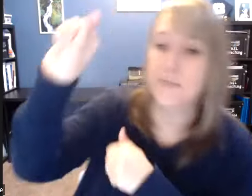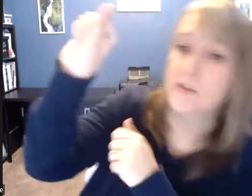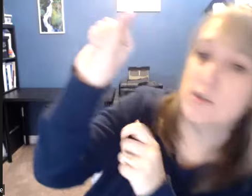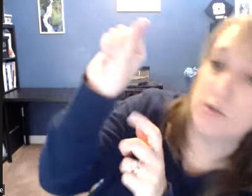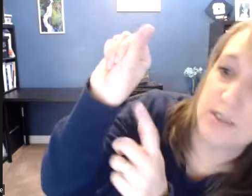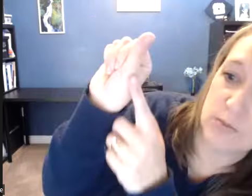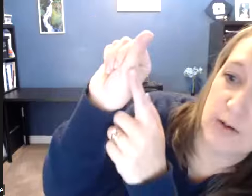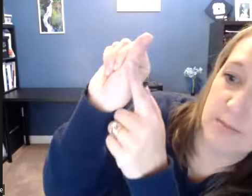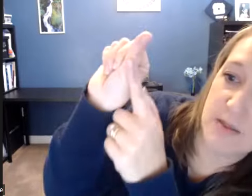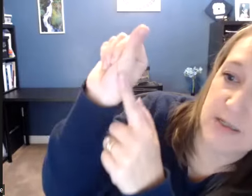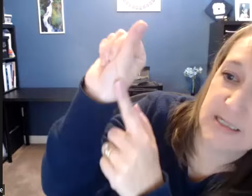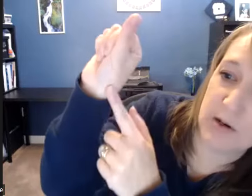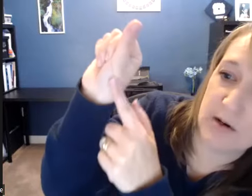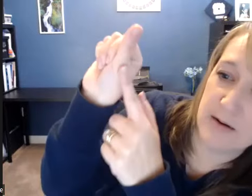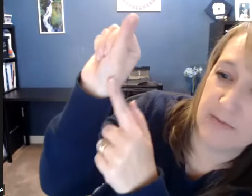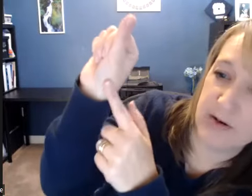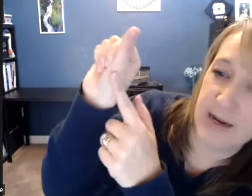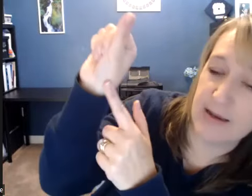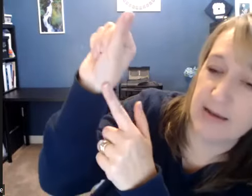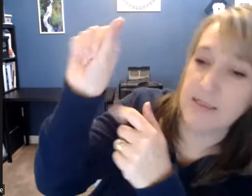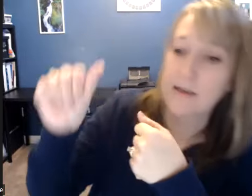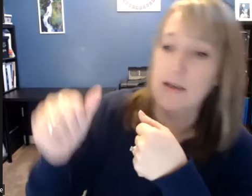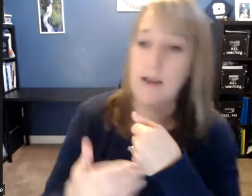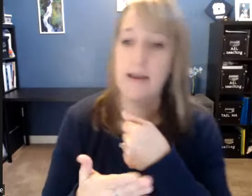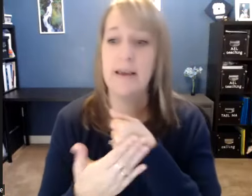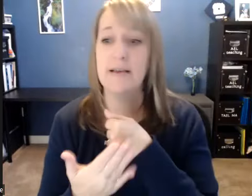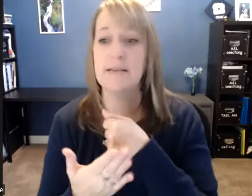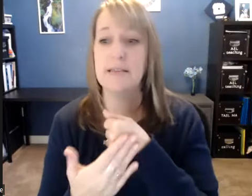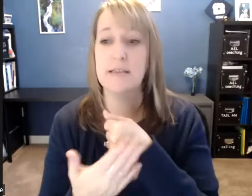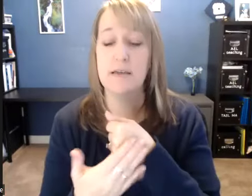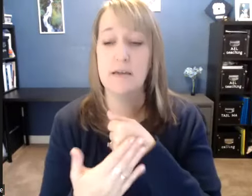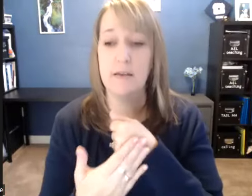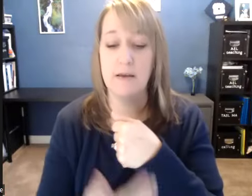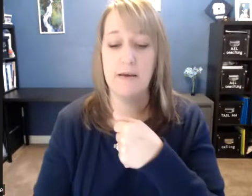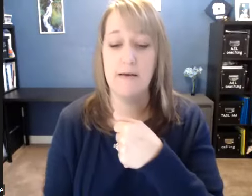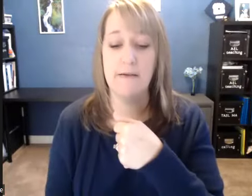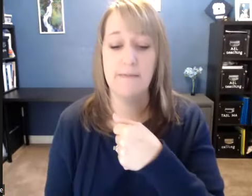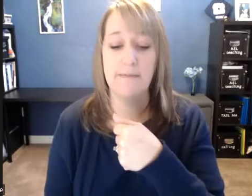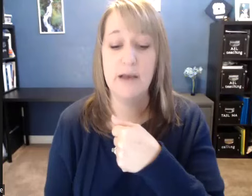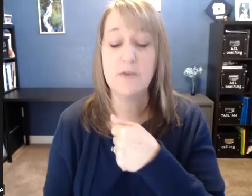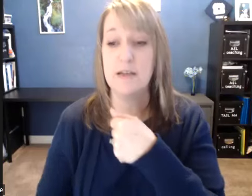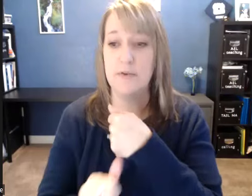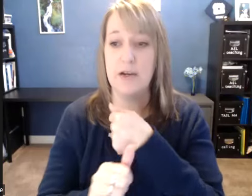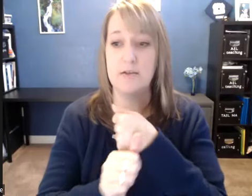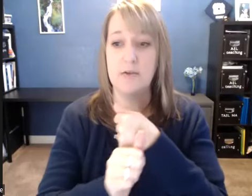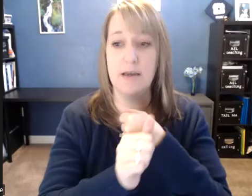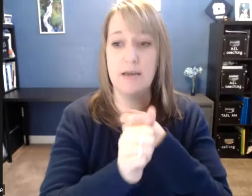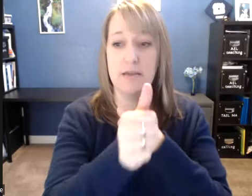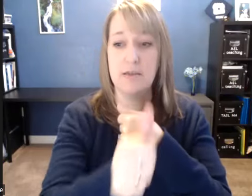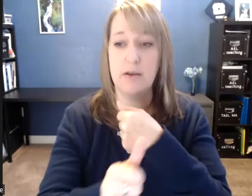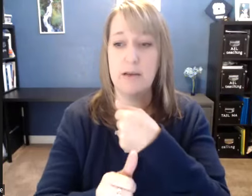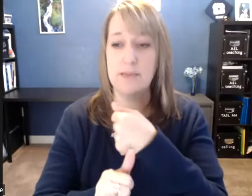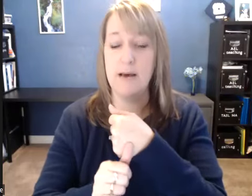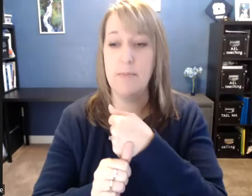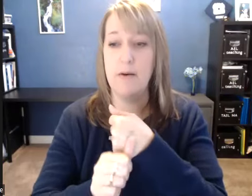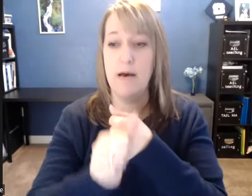you're going to rub this part of your hand against the outside of your hand, okay? So it comes up,